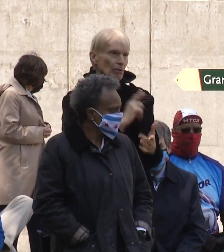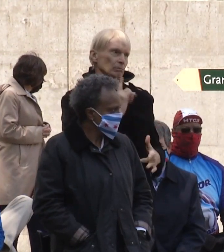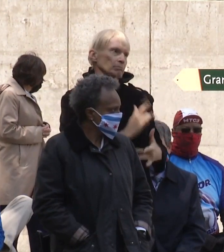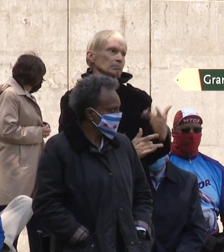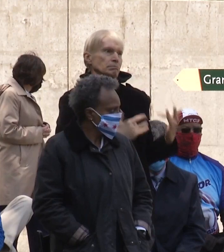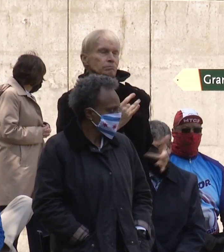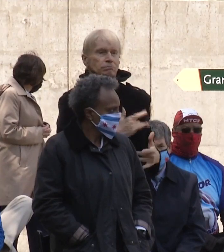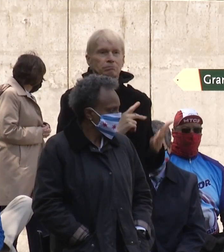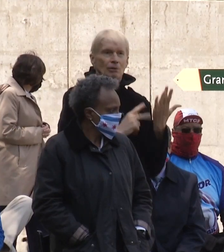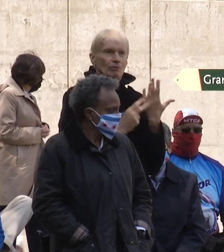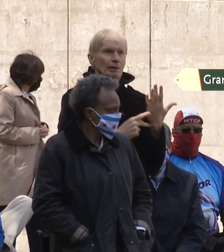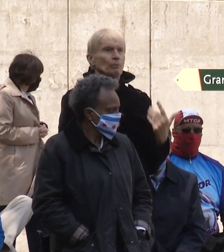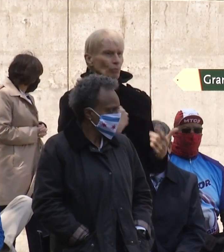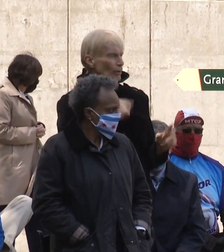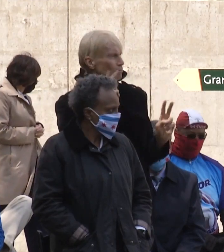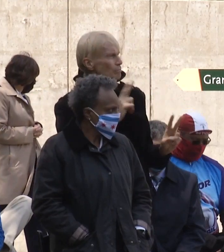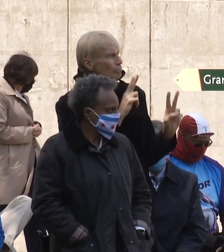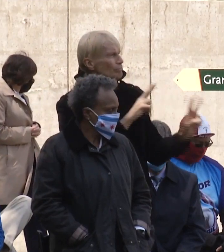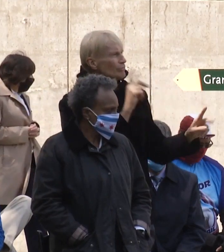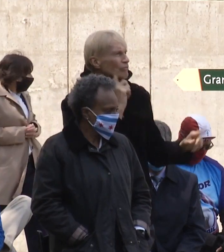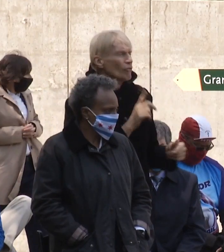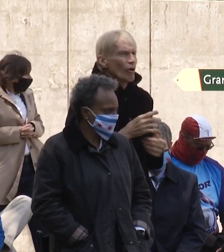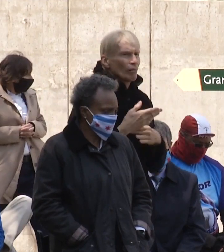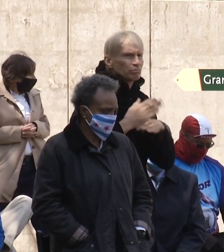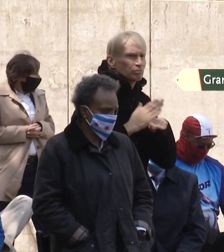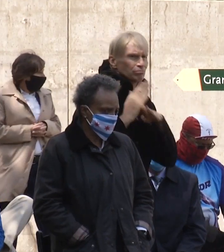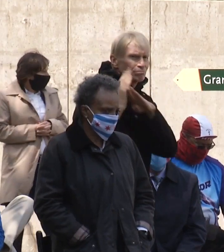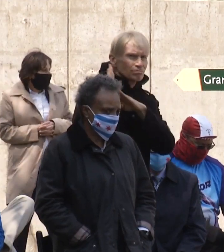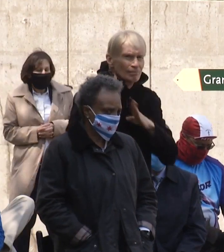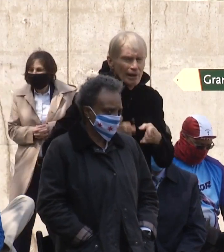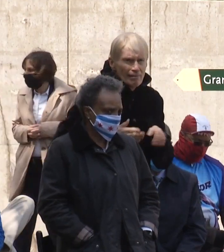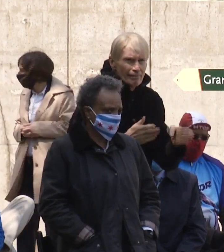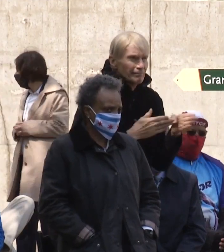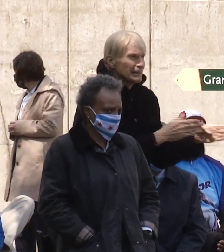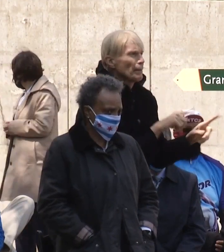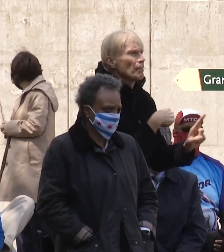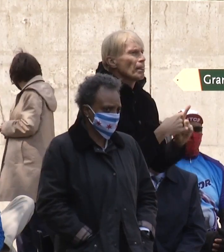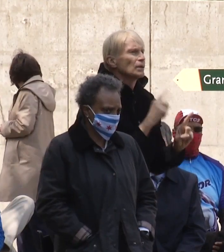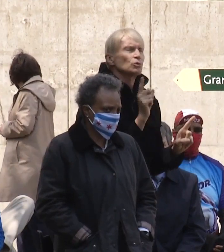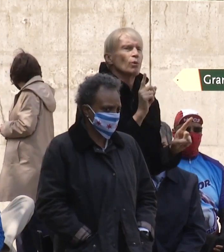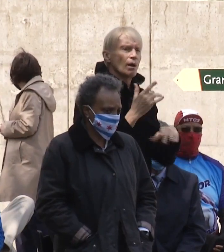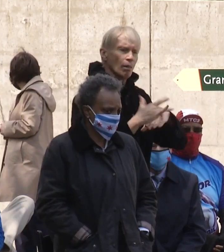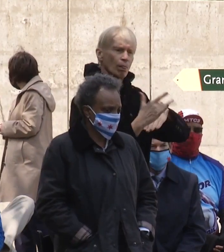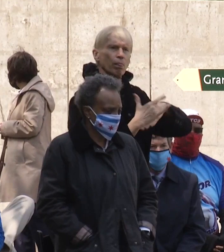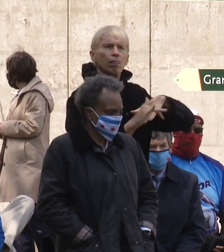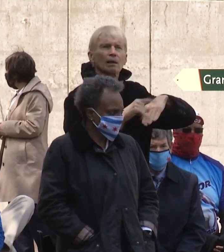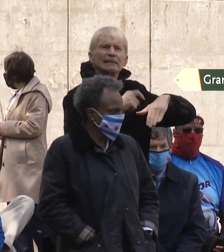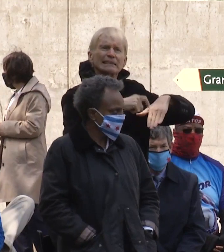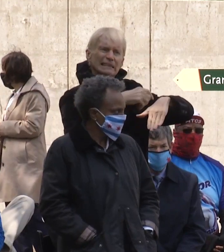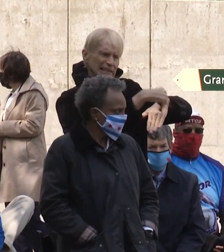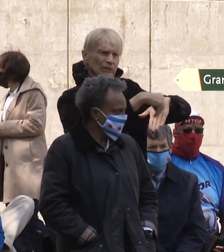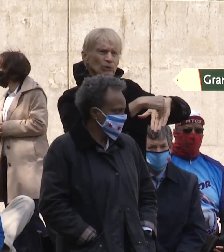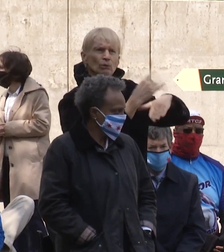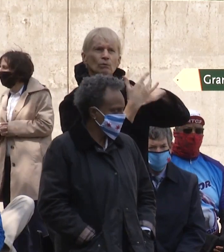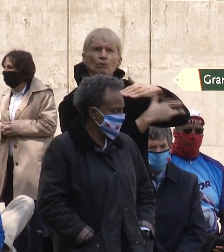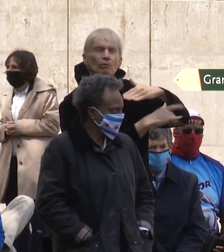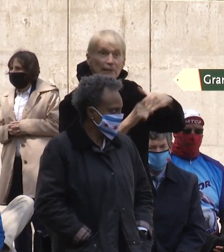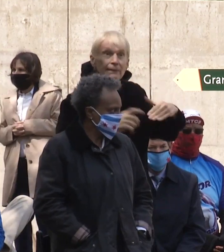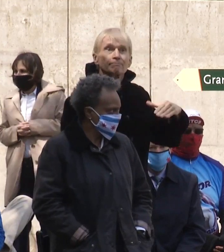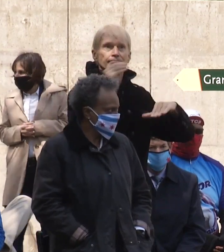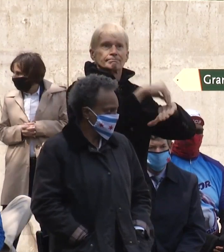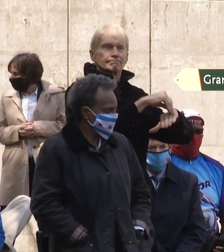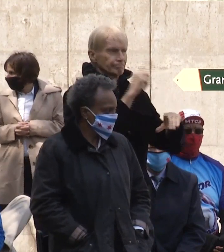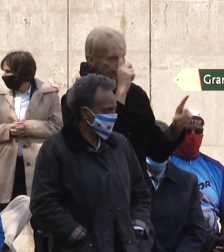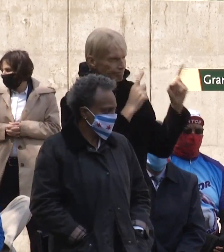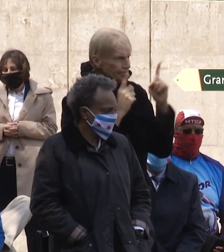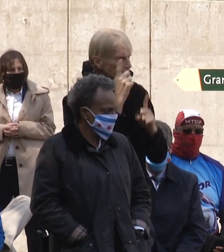doing tons of work both with protected lanes, but also figuring out where do we have gaps missing in the network. It's one thing, we get the